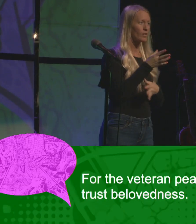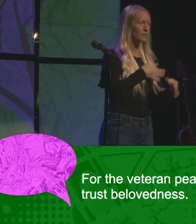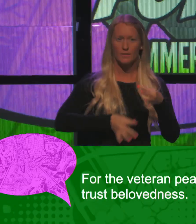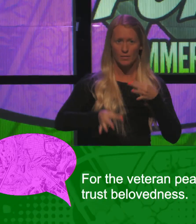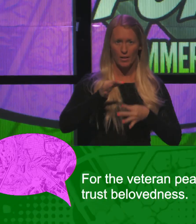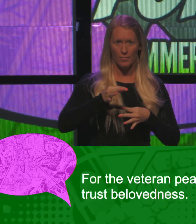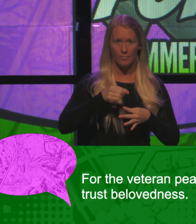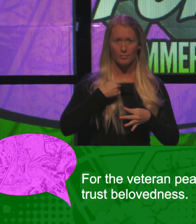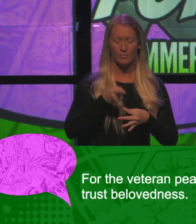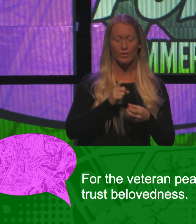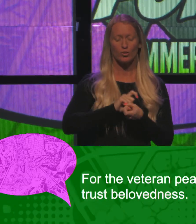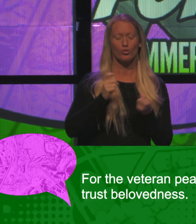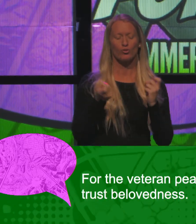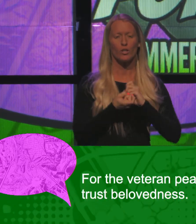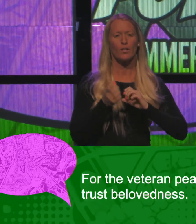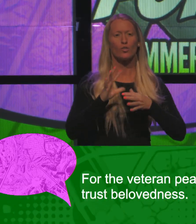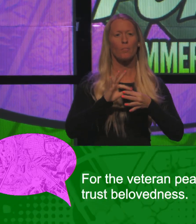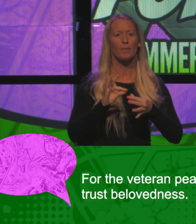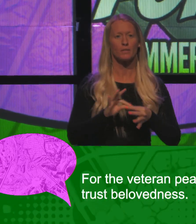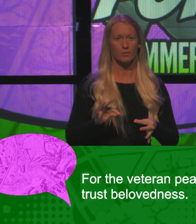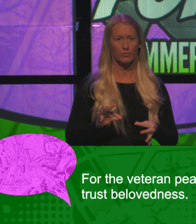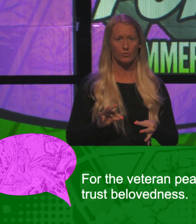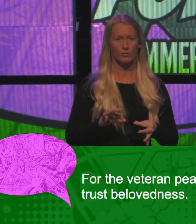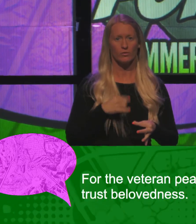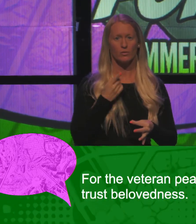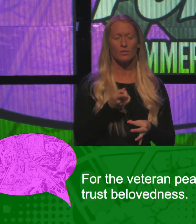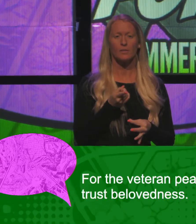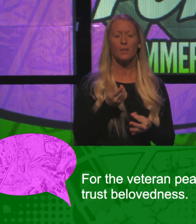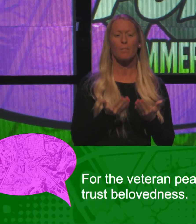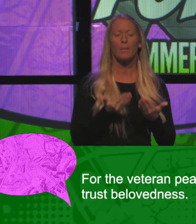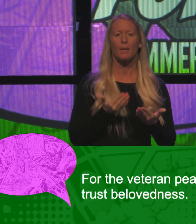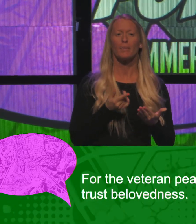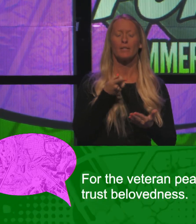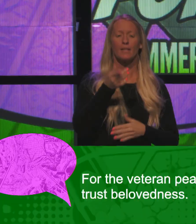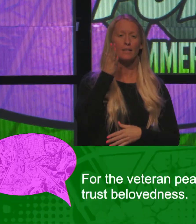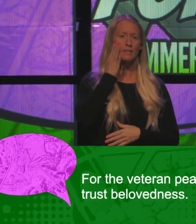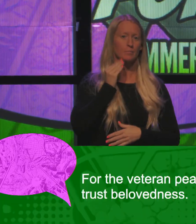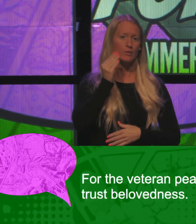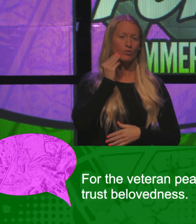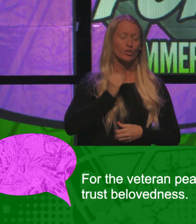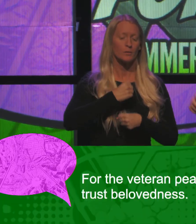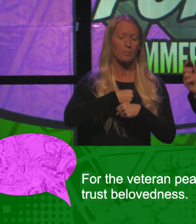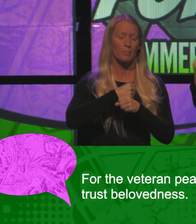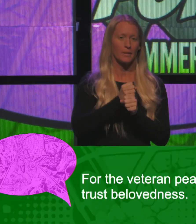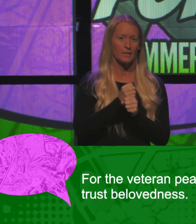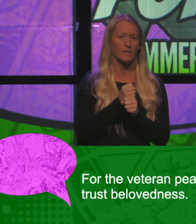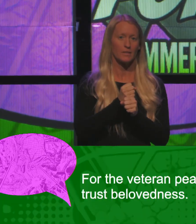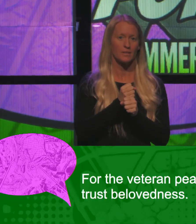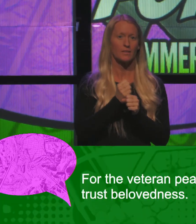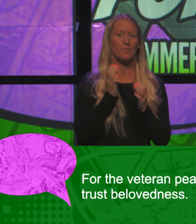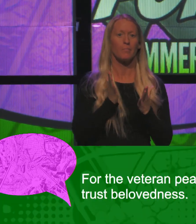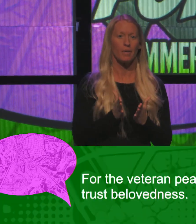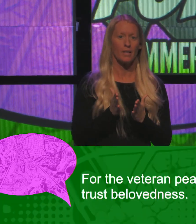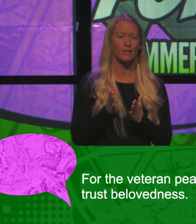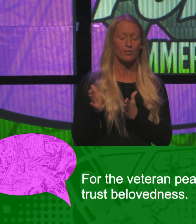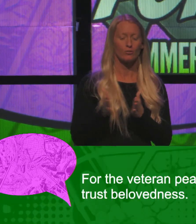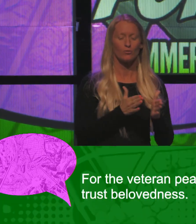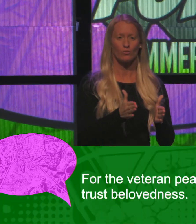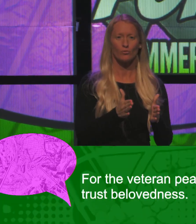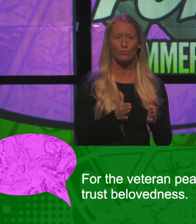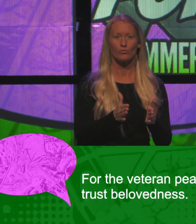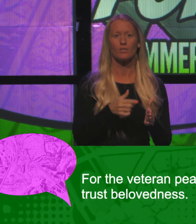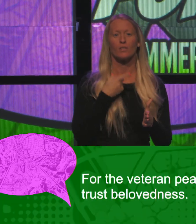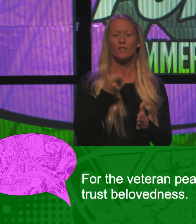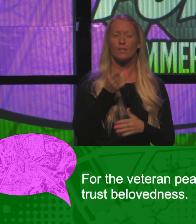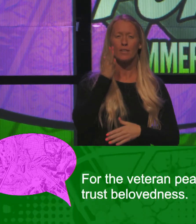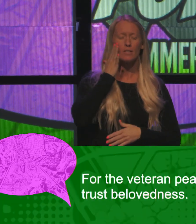messages. And maybe you're a veteran peacemaker. Maybe you've been doing this for a while. Maybe you've been a part of this peacemaking journey. You've been advocating.